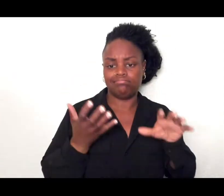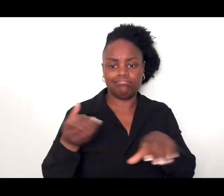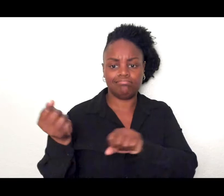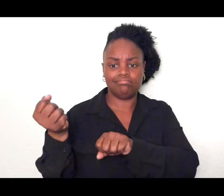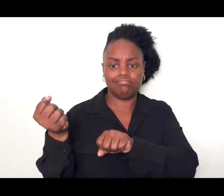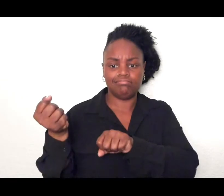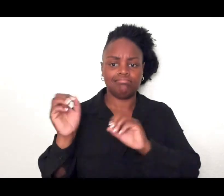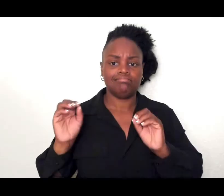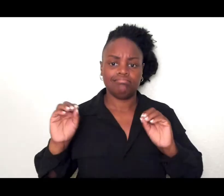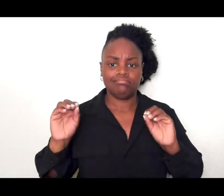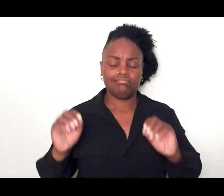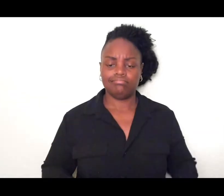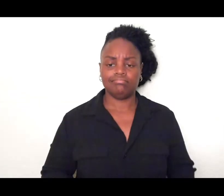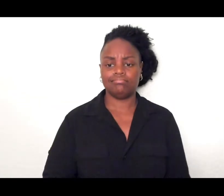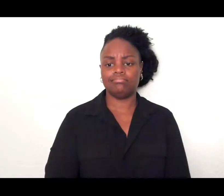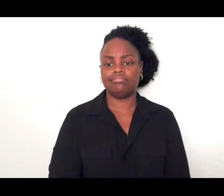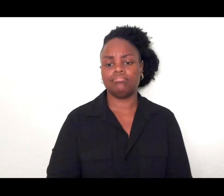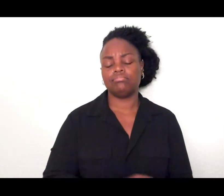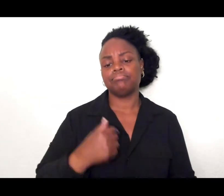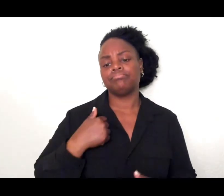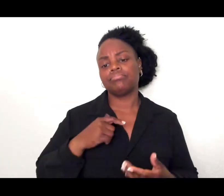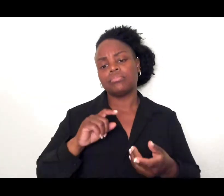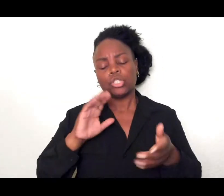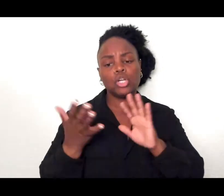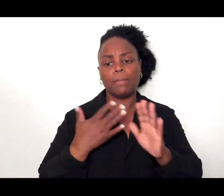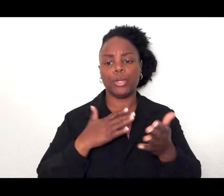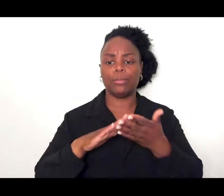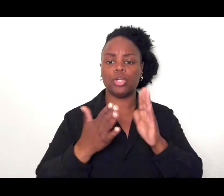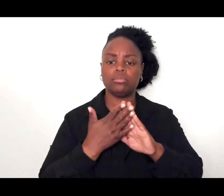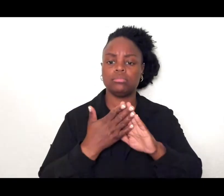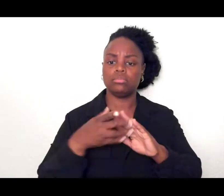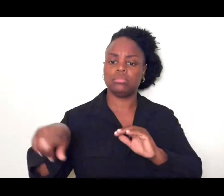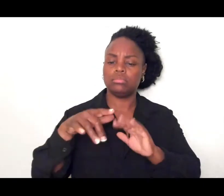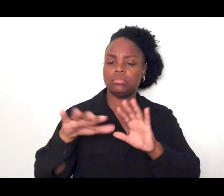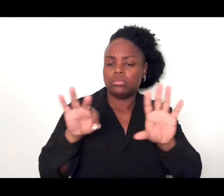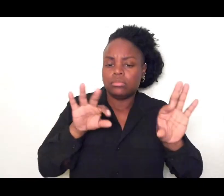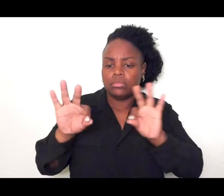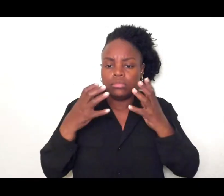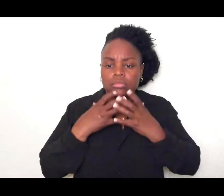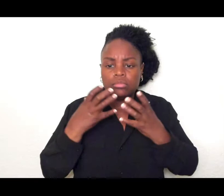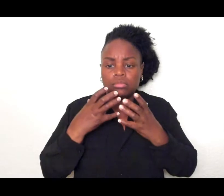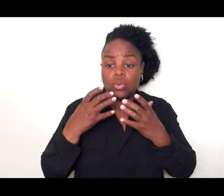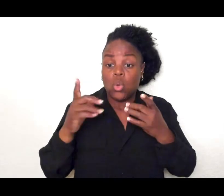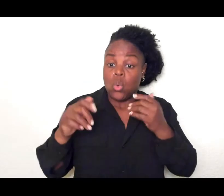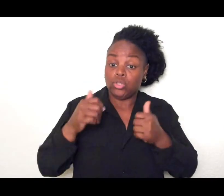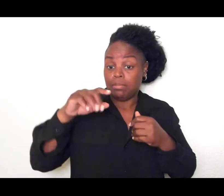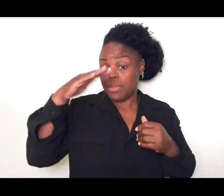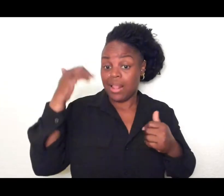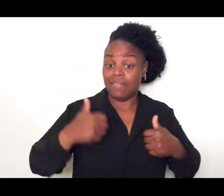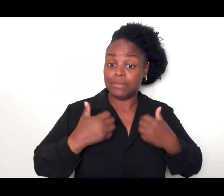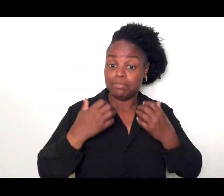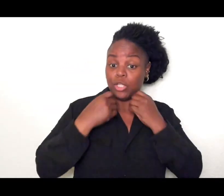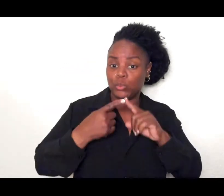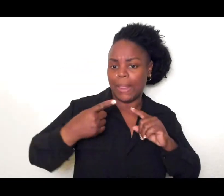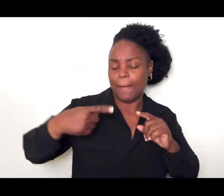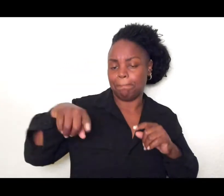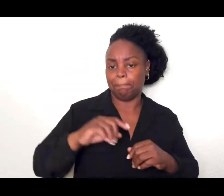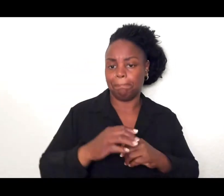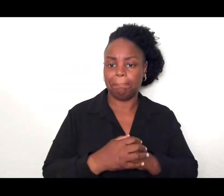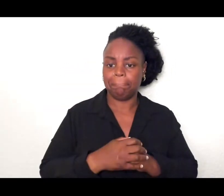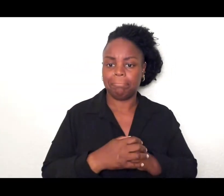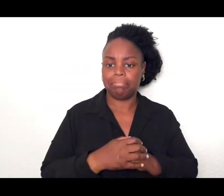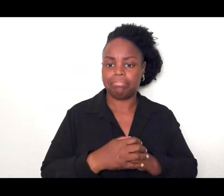No matter what you heard, Black people are in the future. We are the future. The